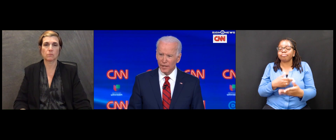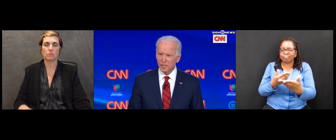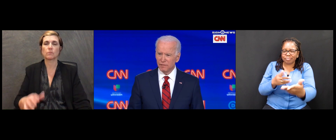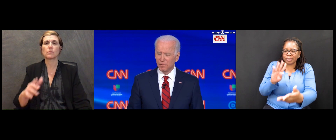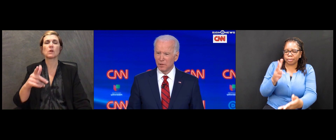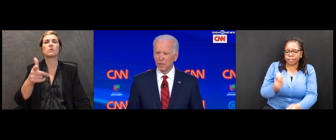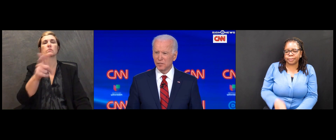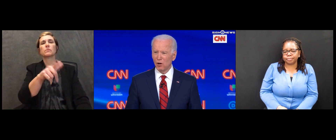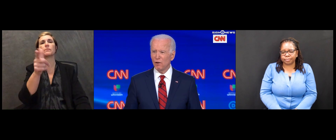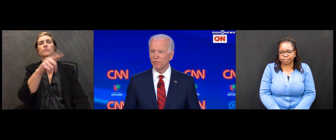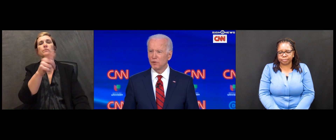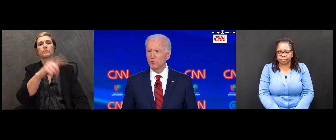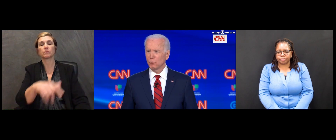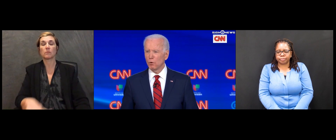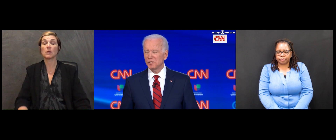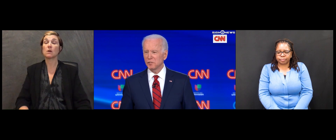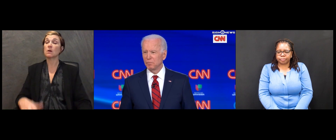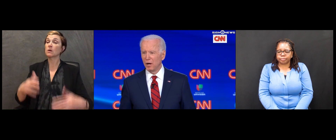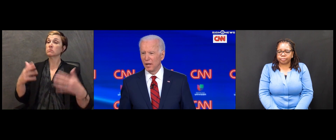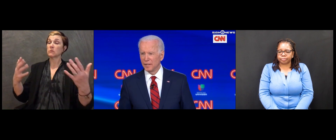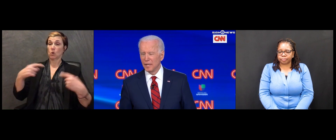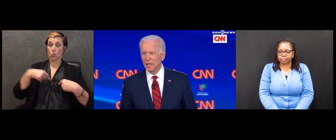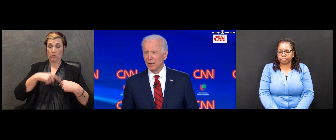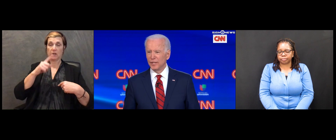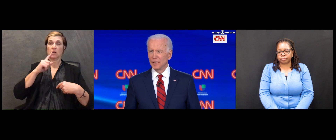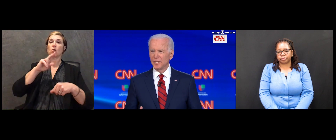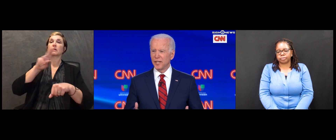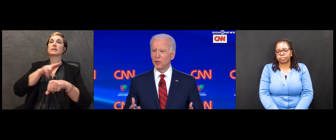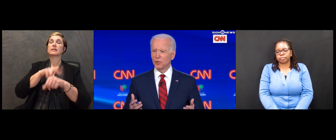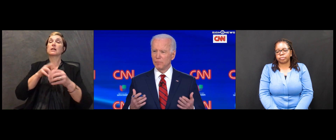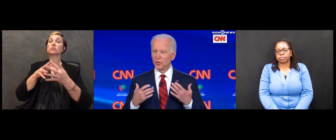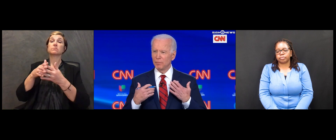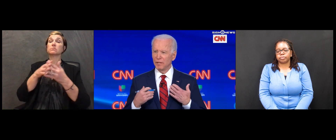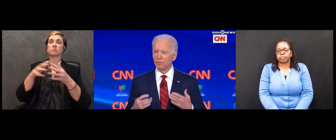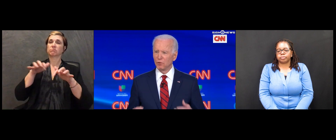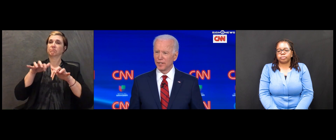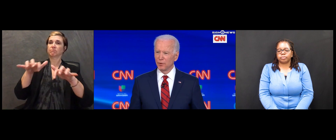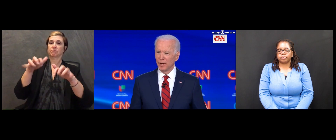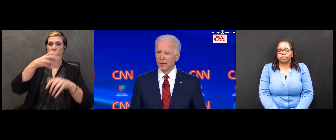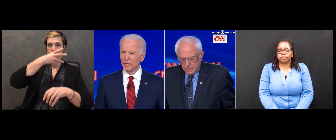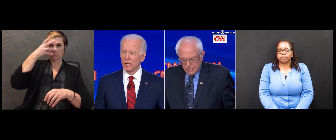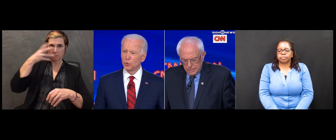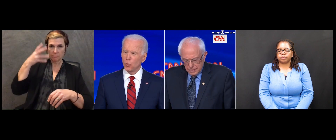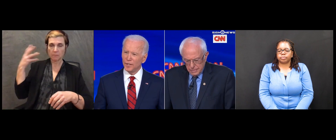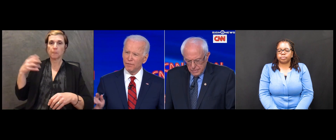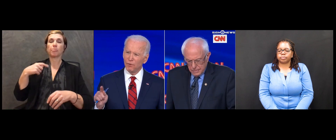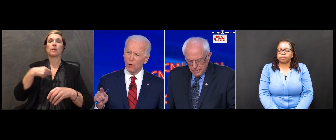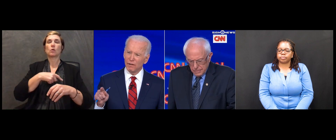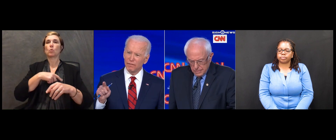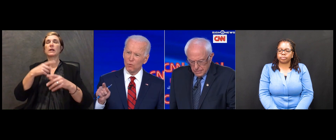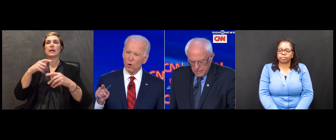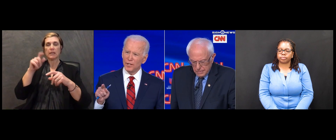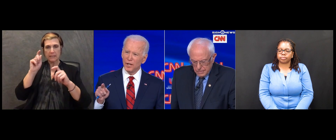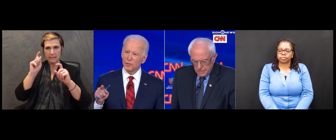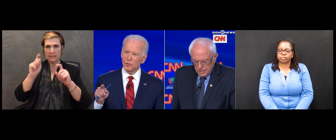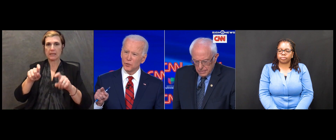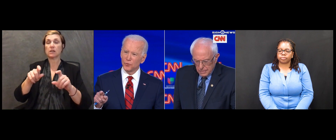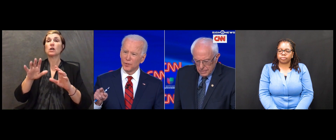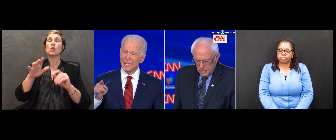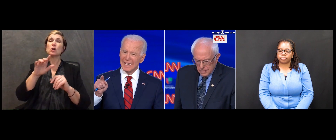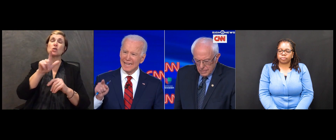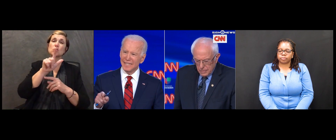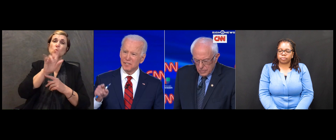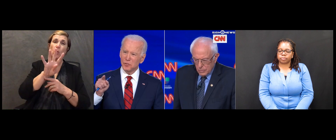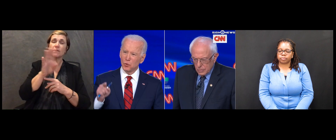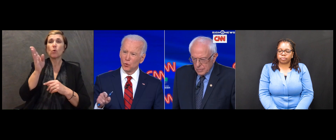we are a nation of immigrants. Our future rests upon the Latino community being fully integrated. 24 out of every 100